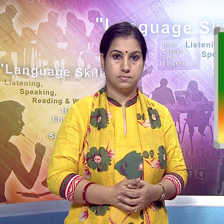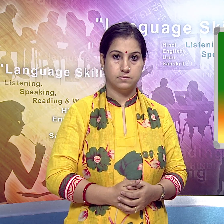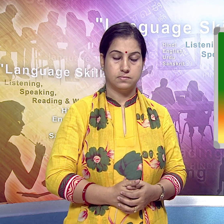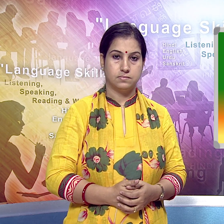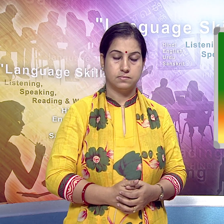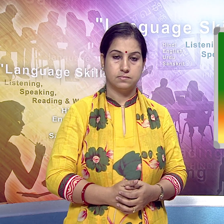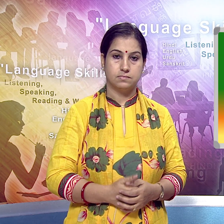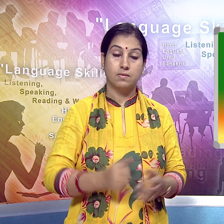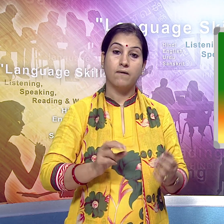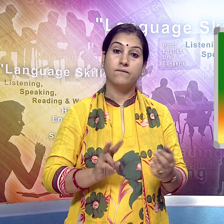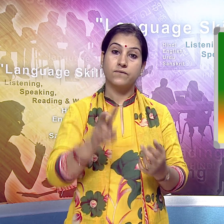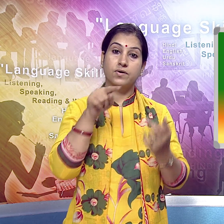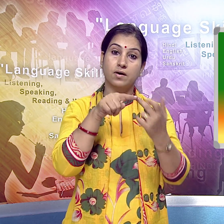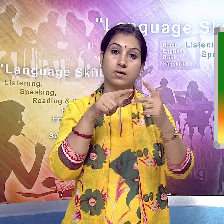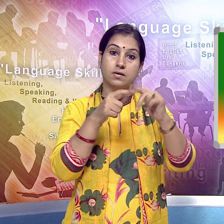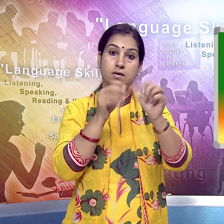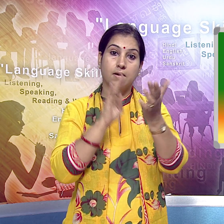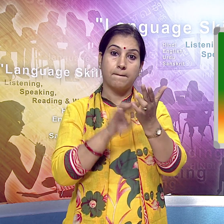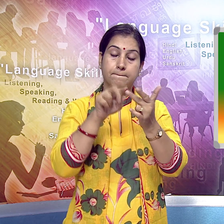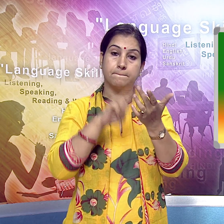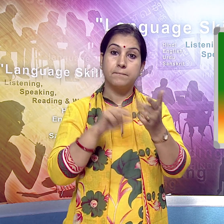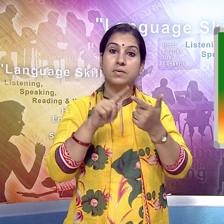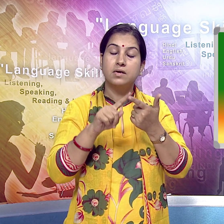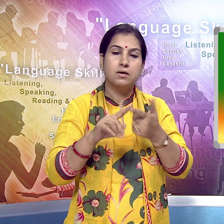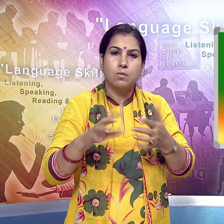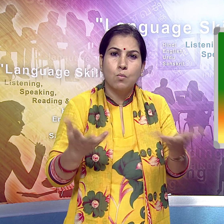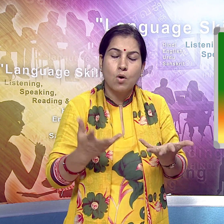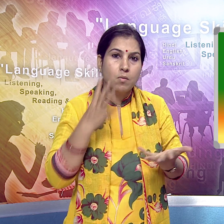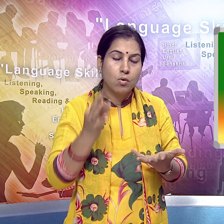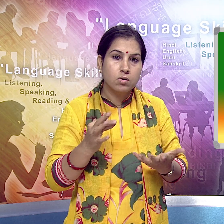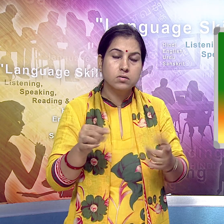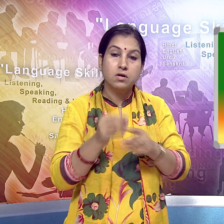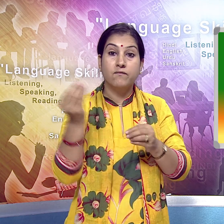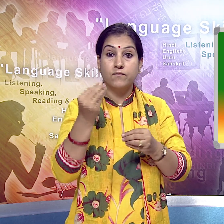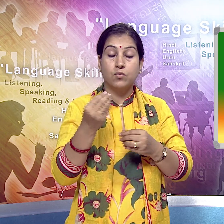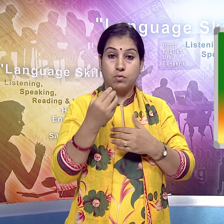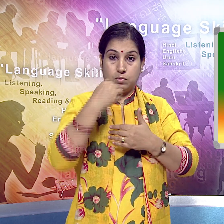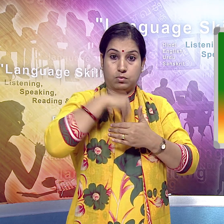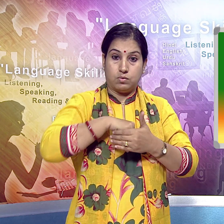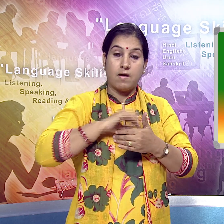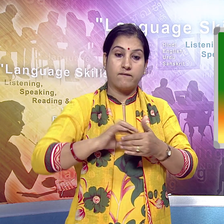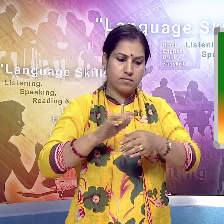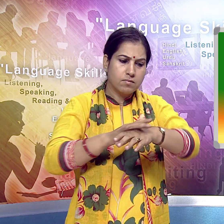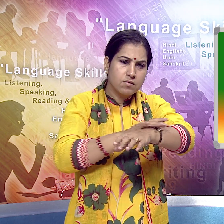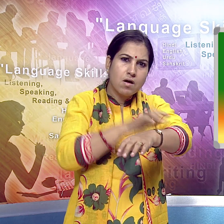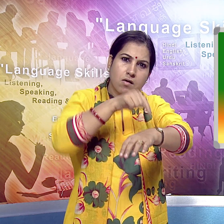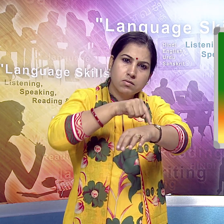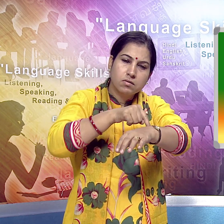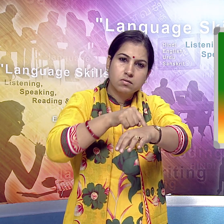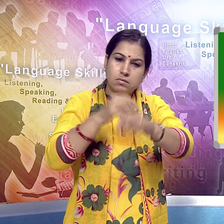Vitamin E is important because it is present in some amount in cell membrane. That